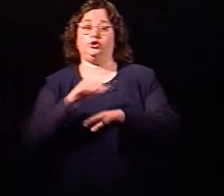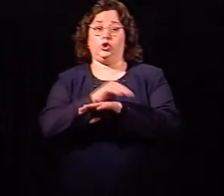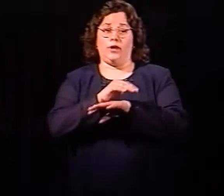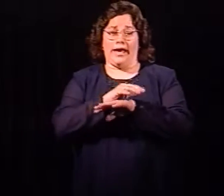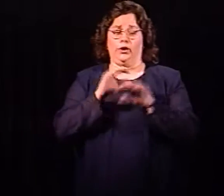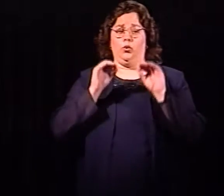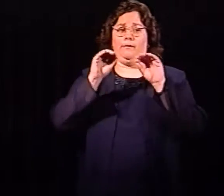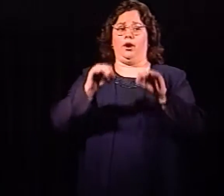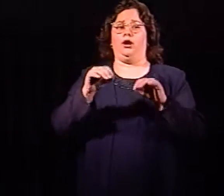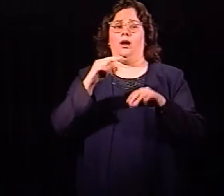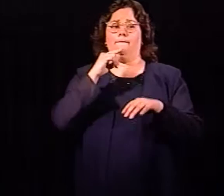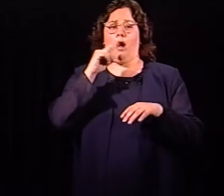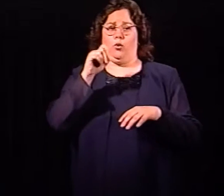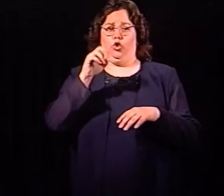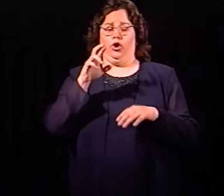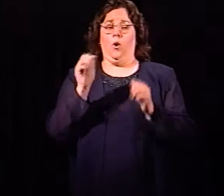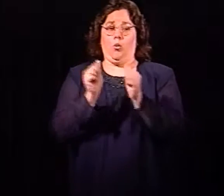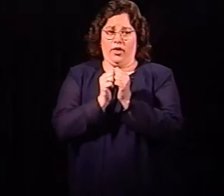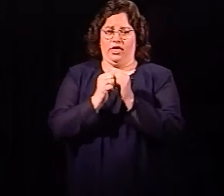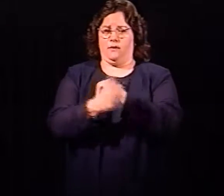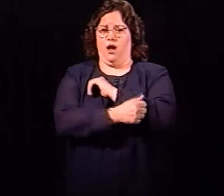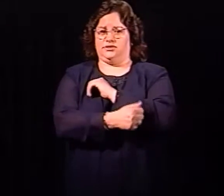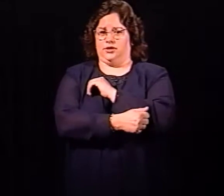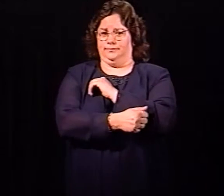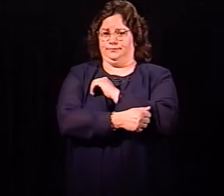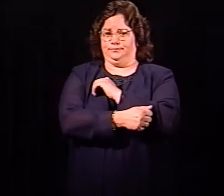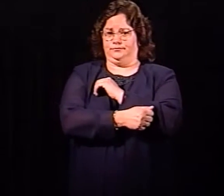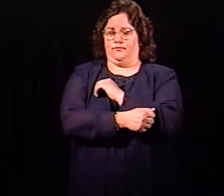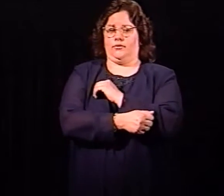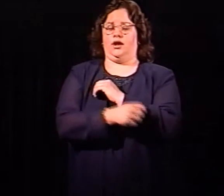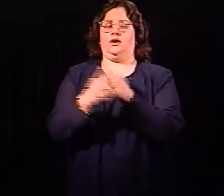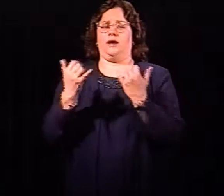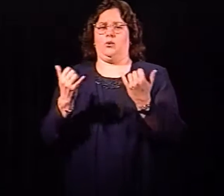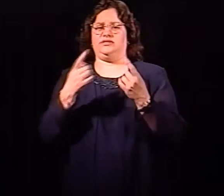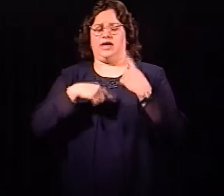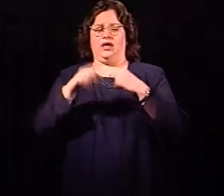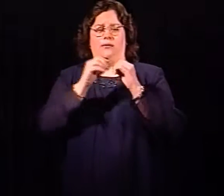Tonight, we put bitter herbs with the matzah.